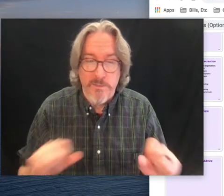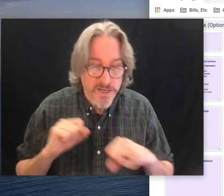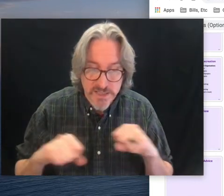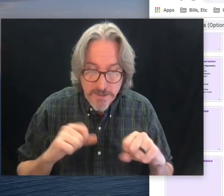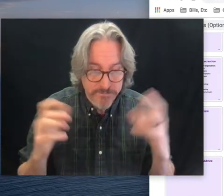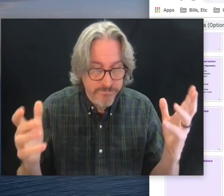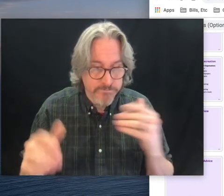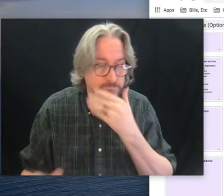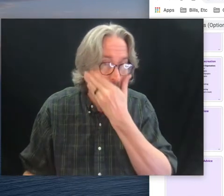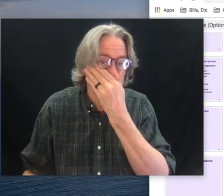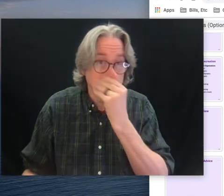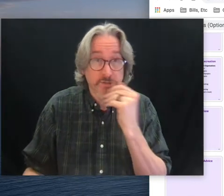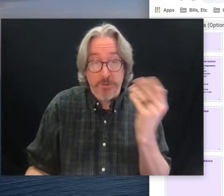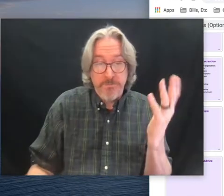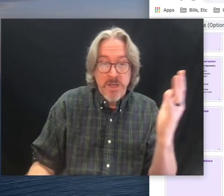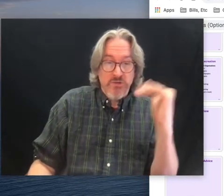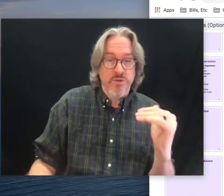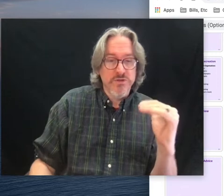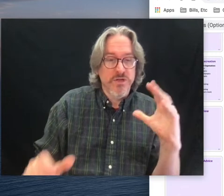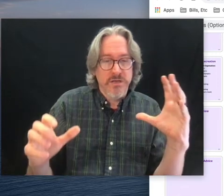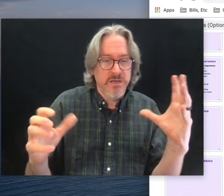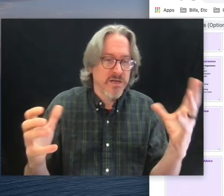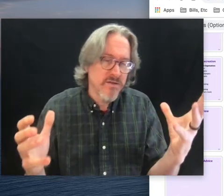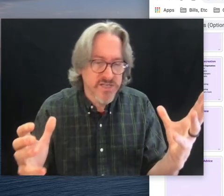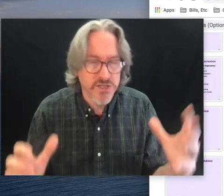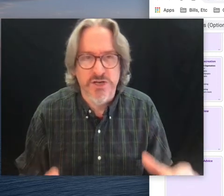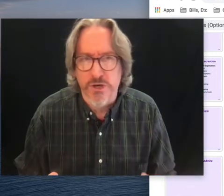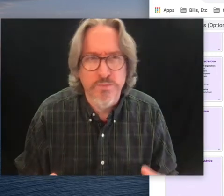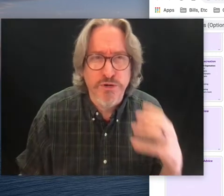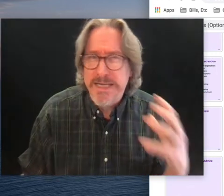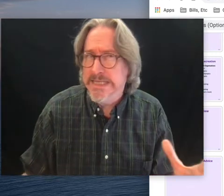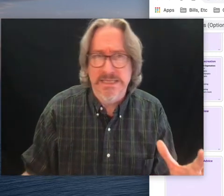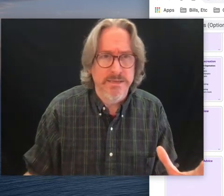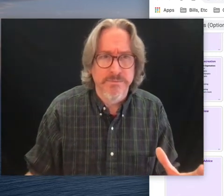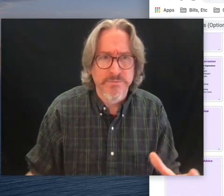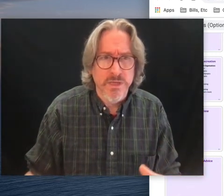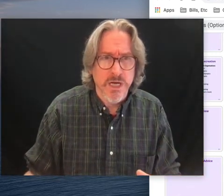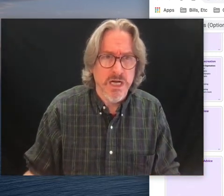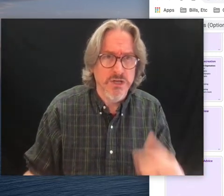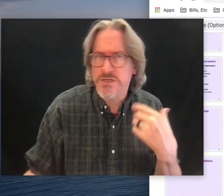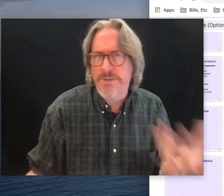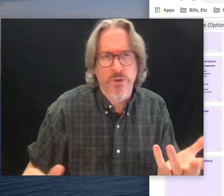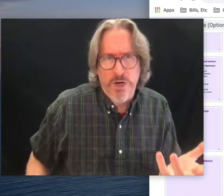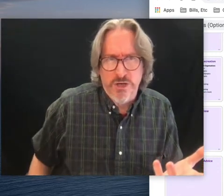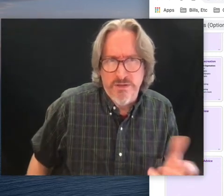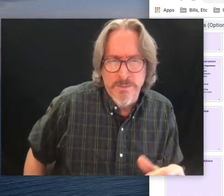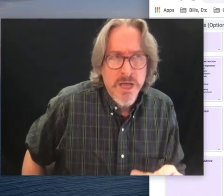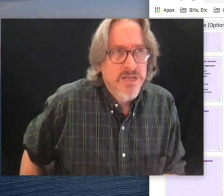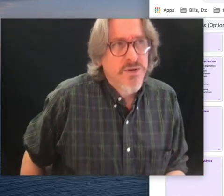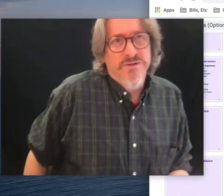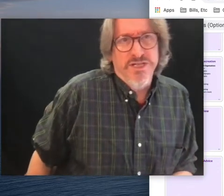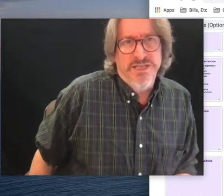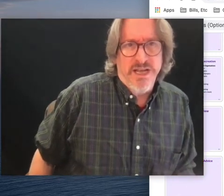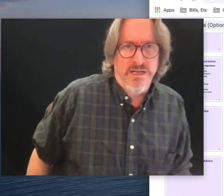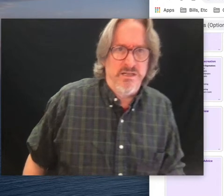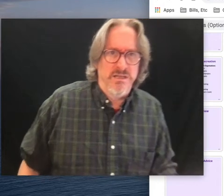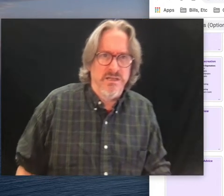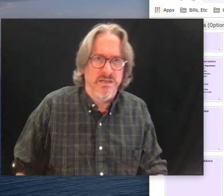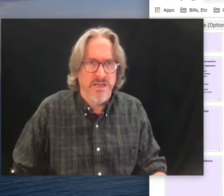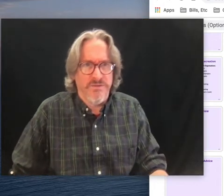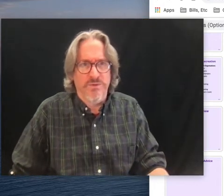and then bicycling. So those are the conversation starter, pretty easy. You should be able to watch all of them. Don't ever just